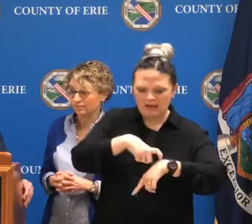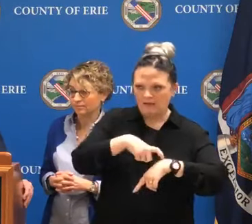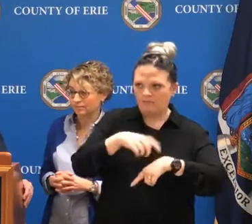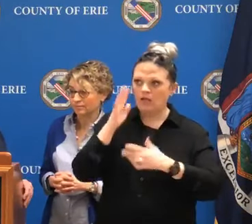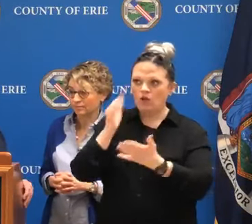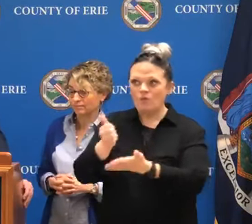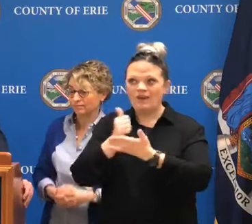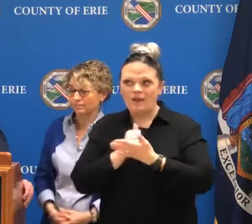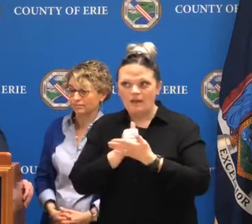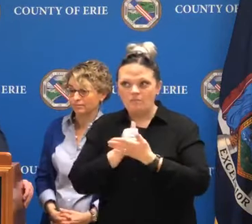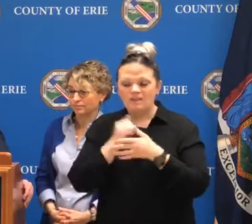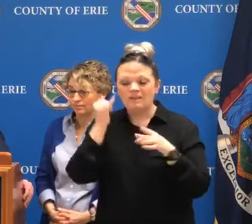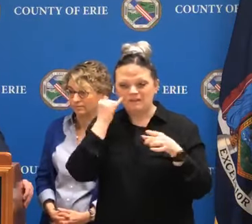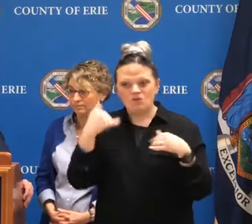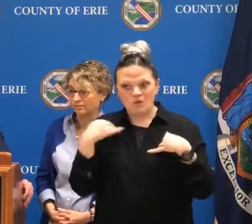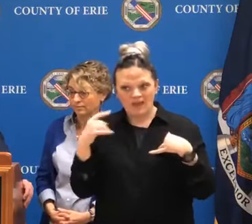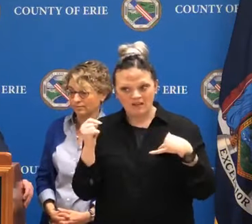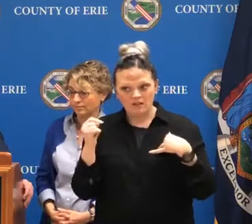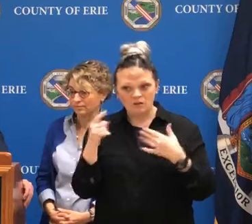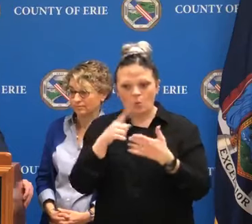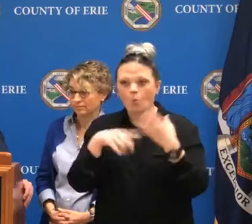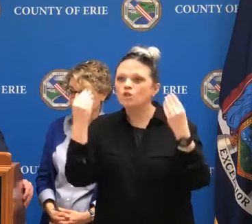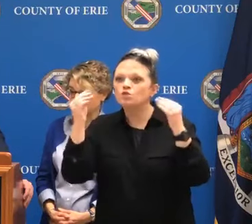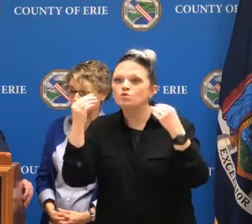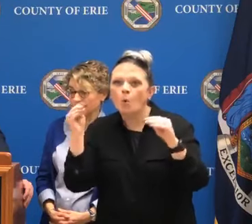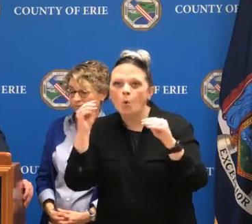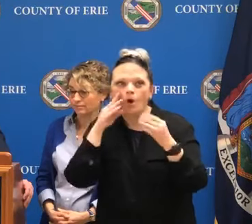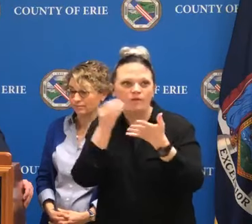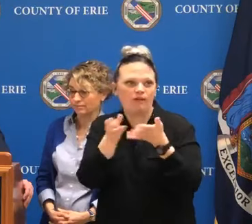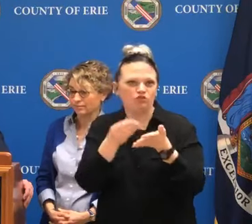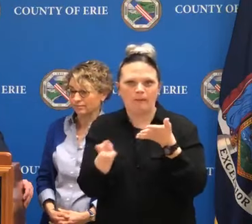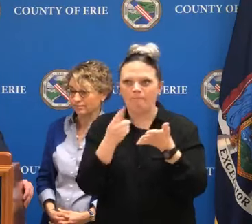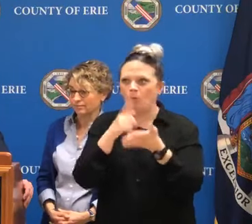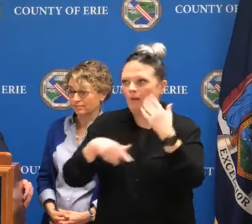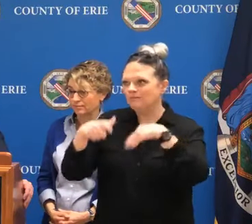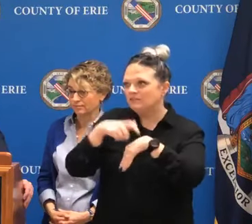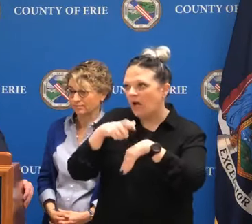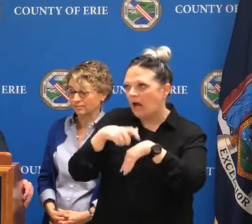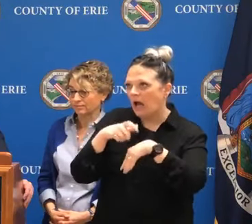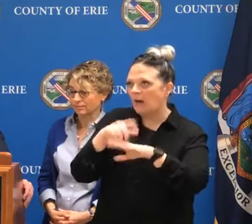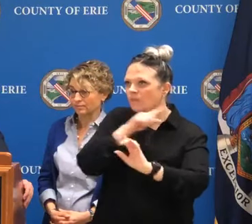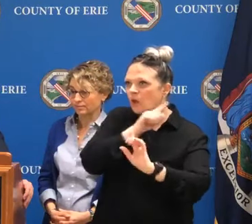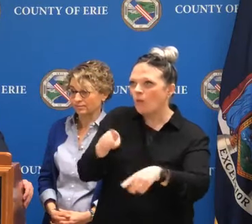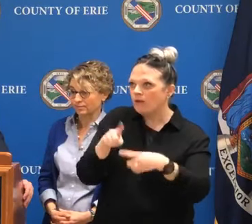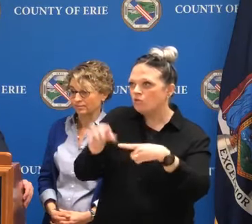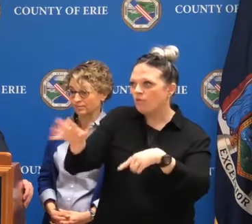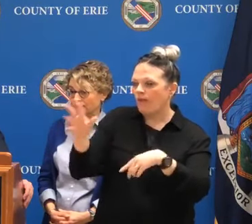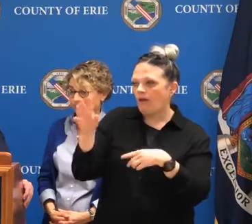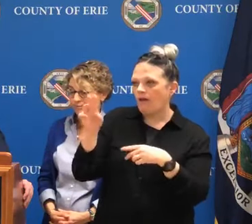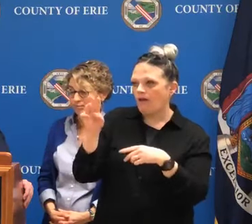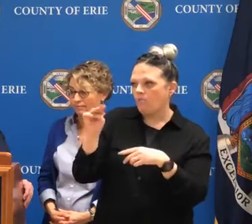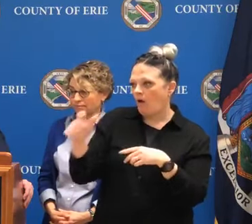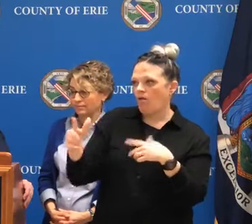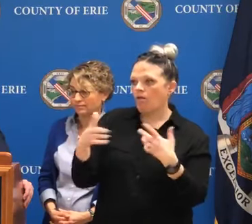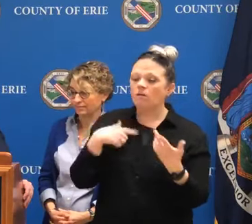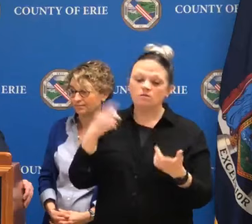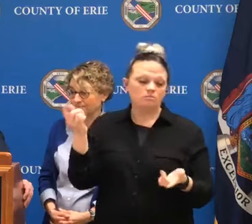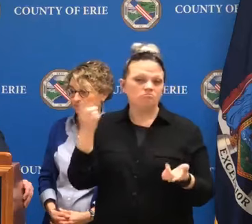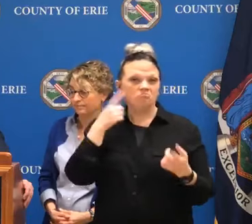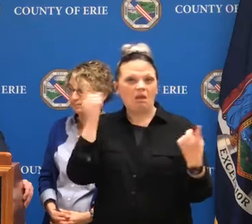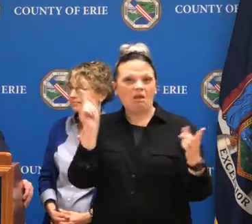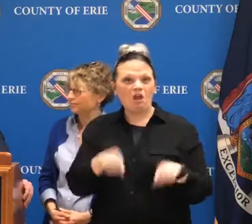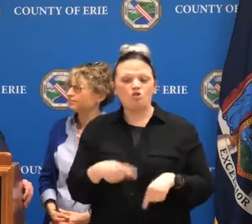helpful if you had it, what store they were in and what time period they were at that facility. I